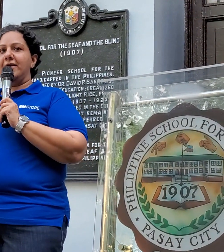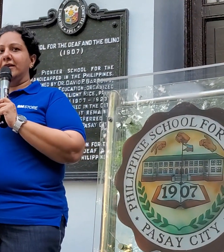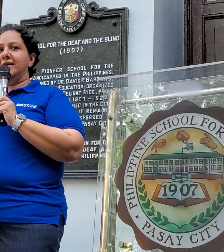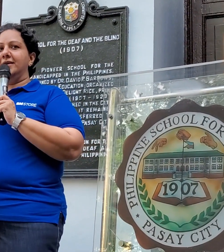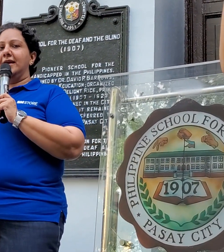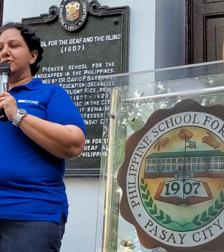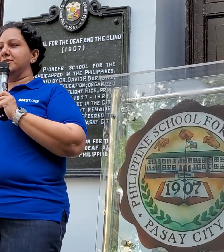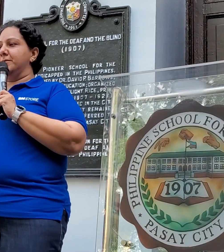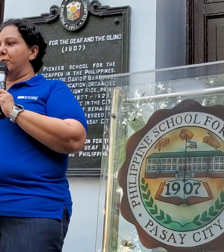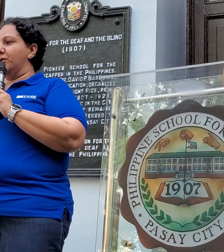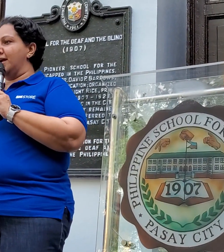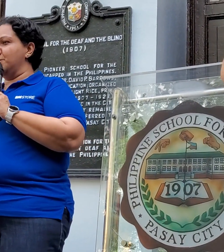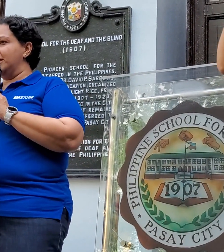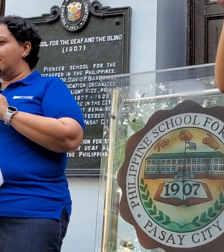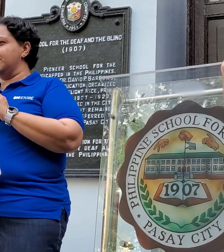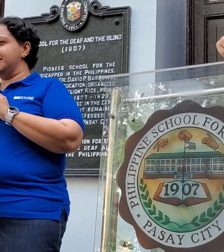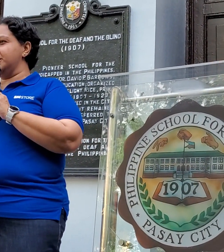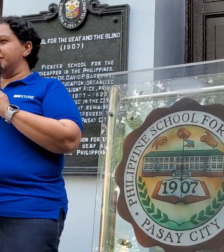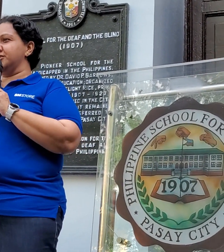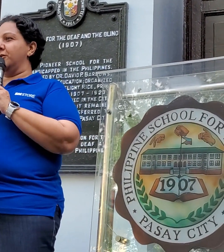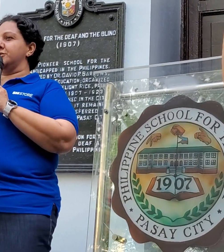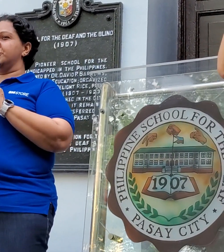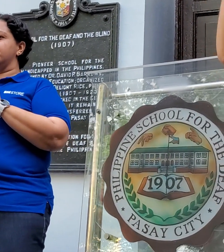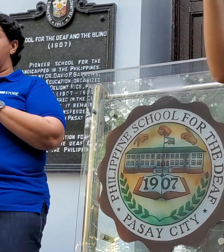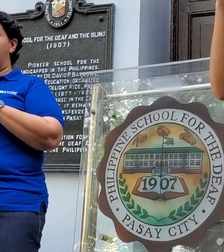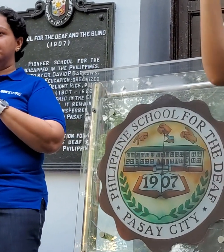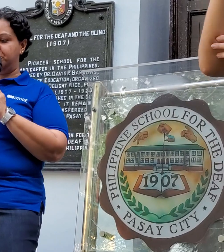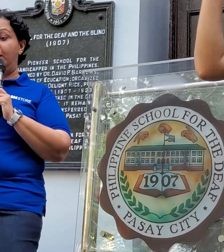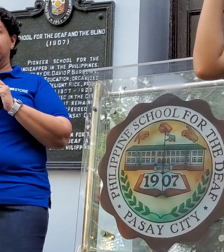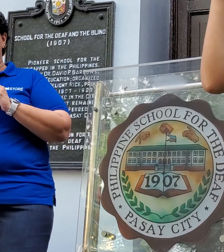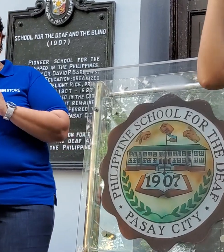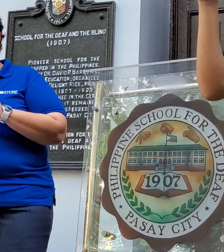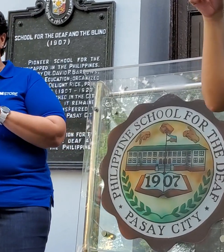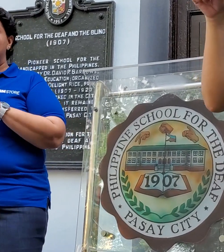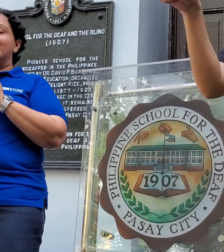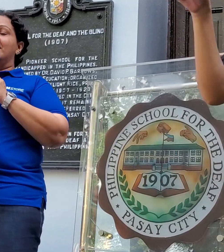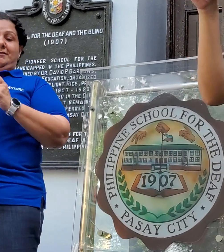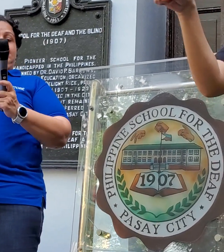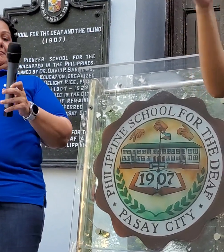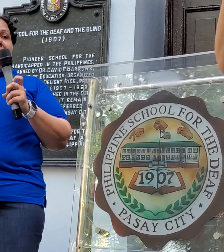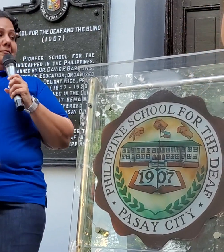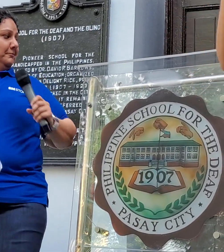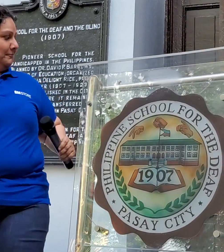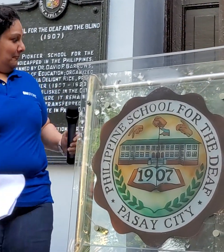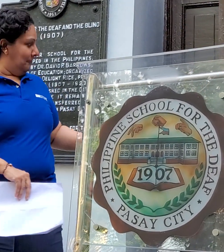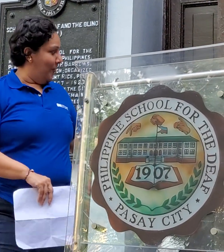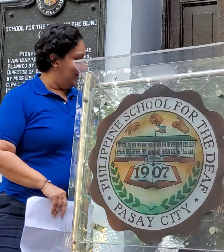very, very interesting program we launched this year. It's called Shop and Share.